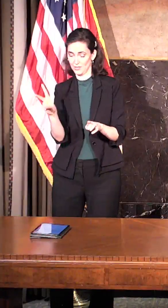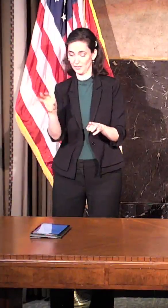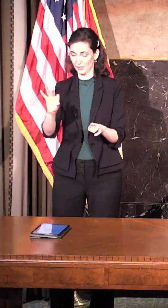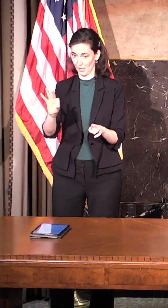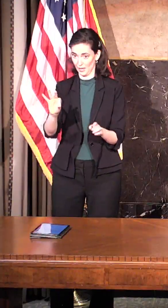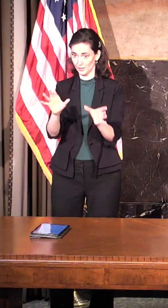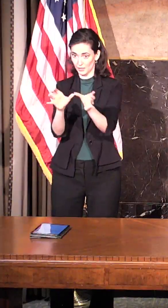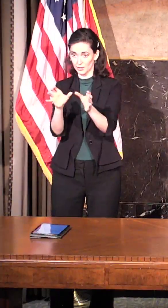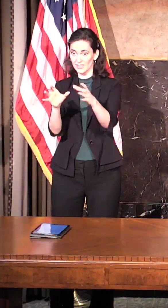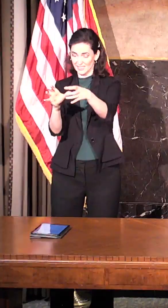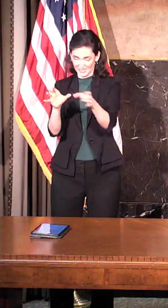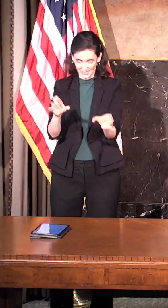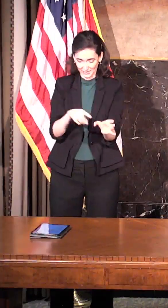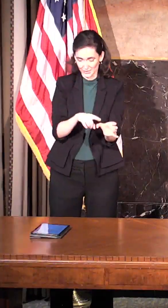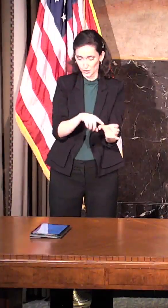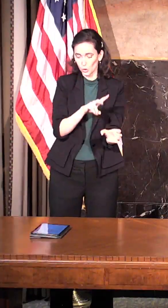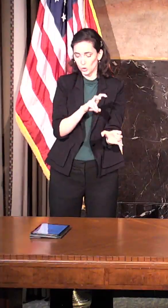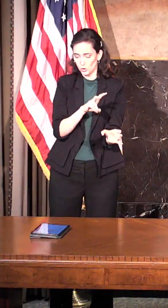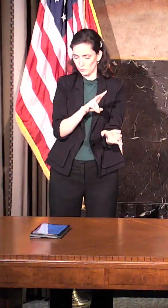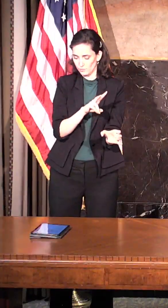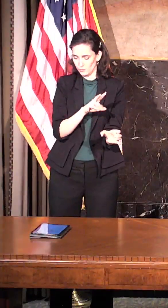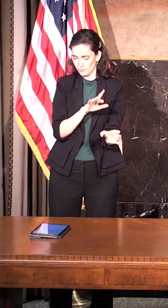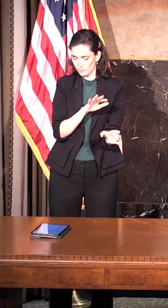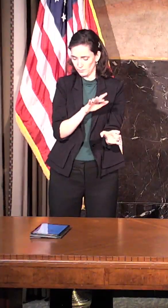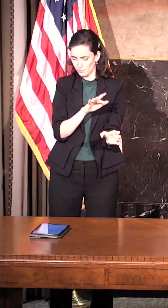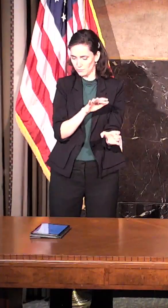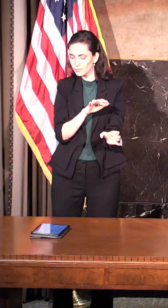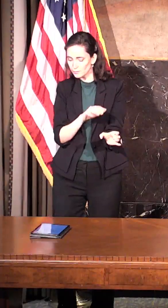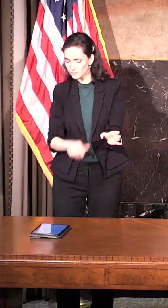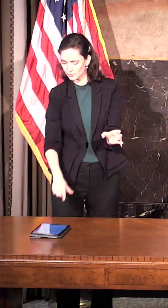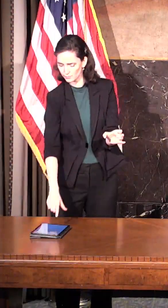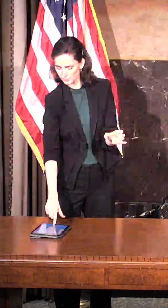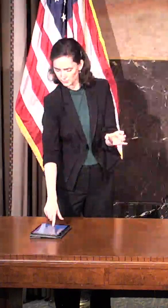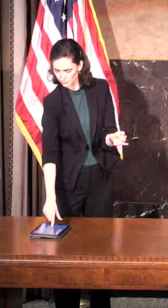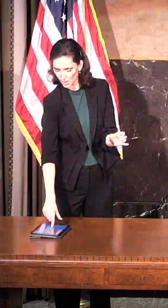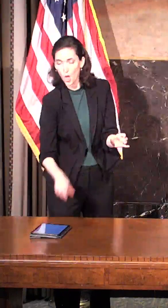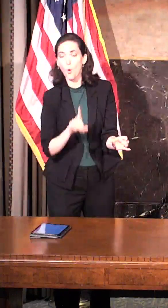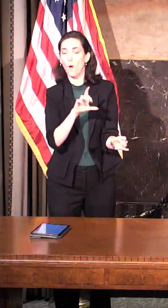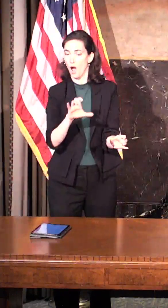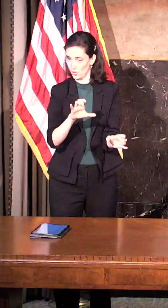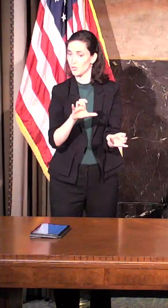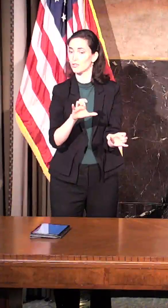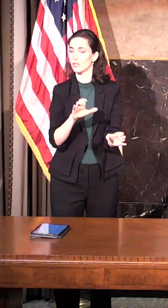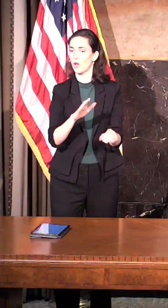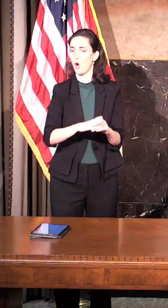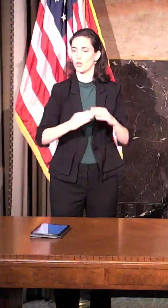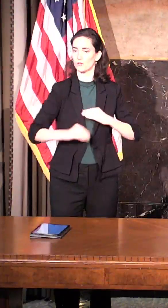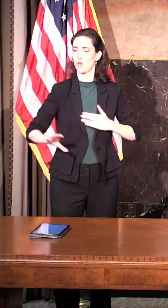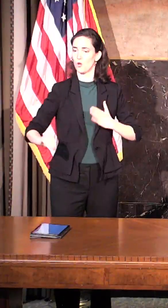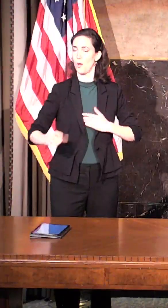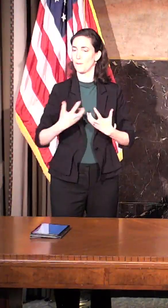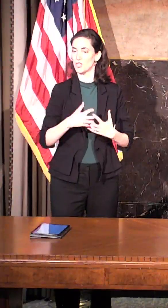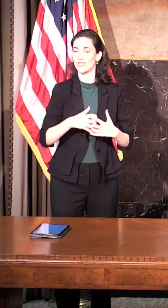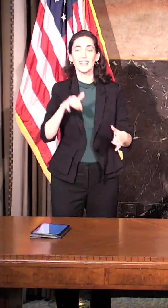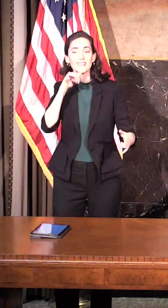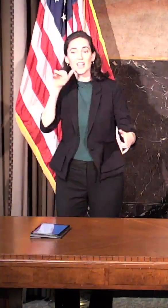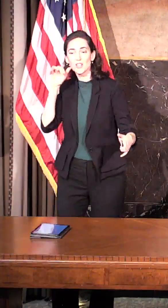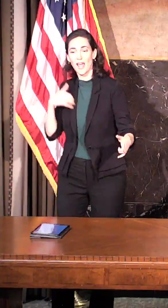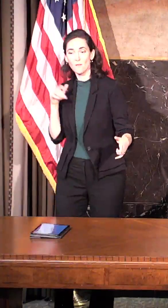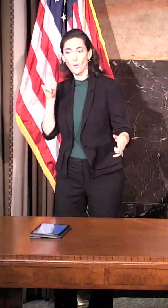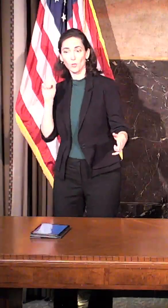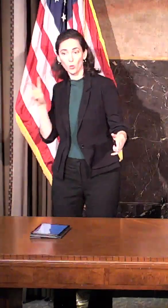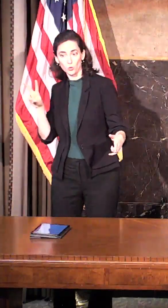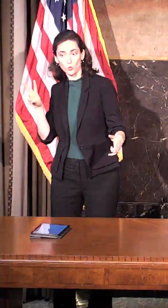So our trends are looking positive. We were seeing a tremendous decrease in